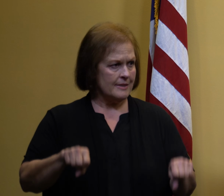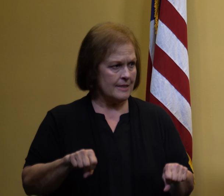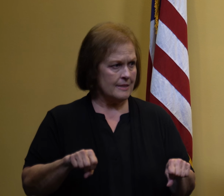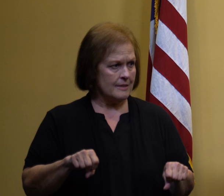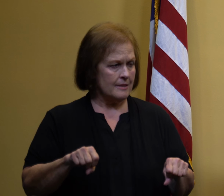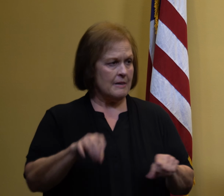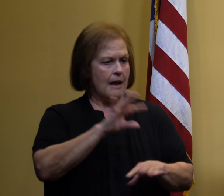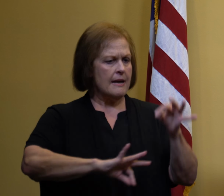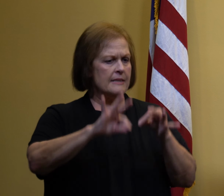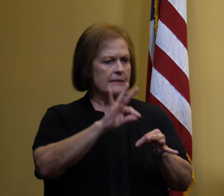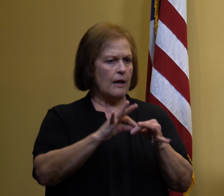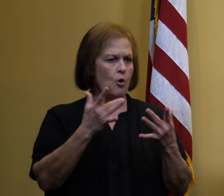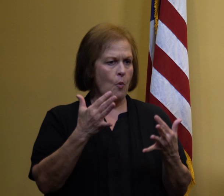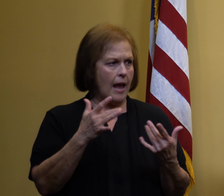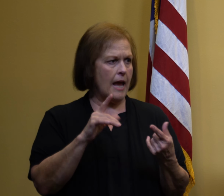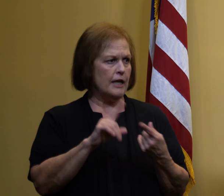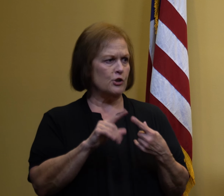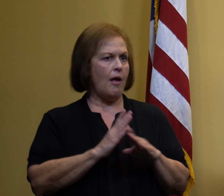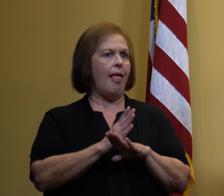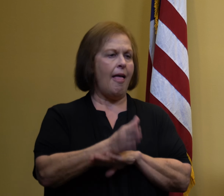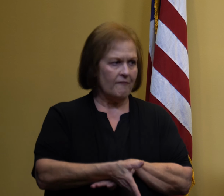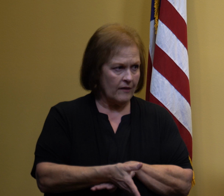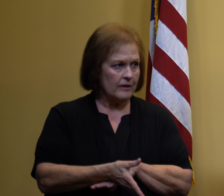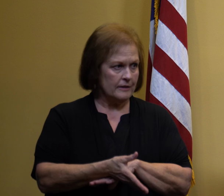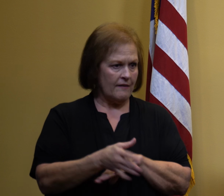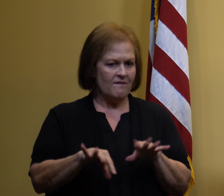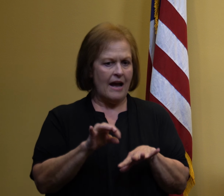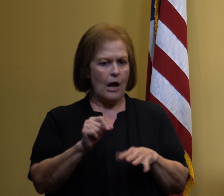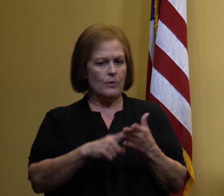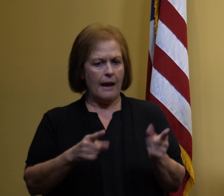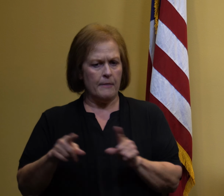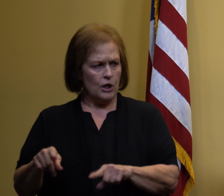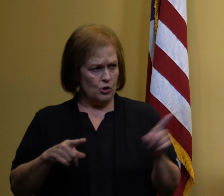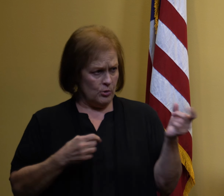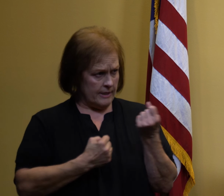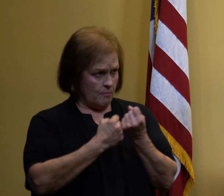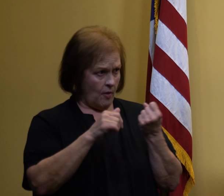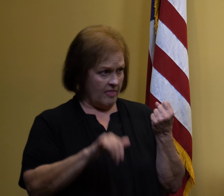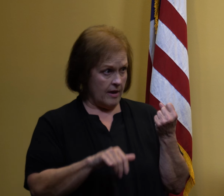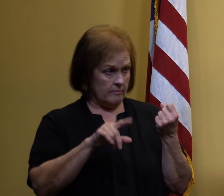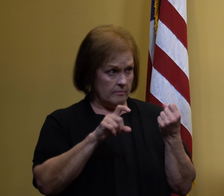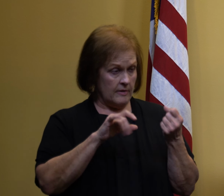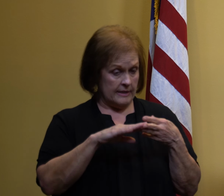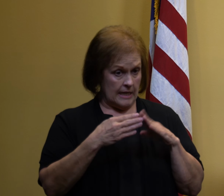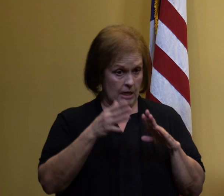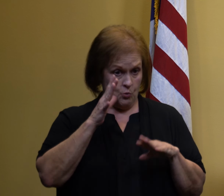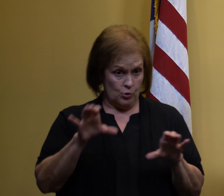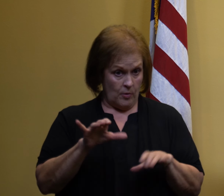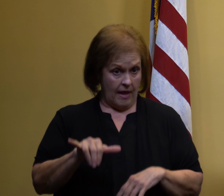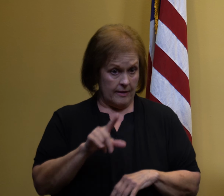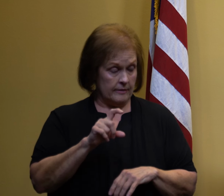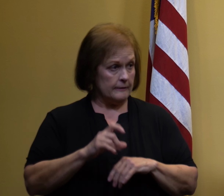goes, instead of waiting till, after the fact to find out what's going on. Do you support that, and is the city going to be moving forward with